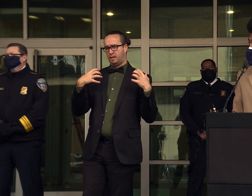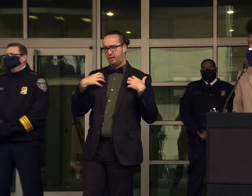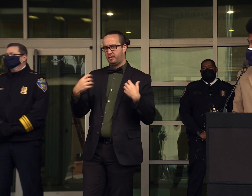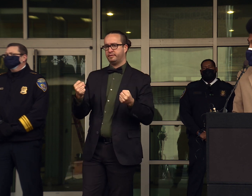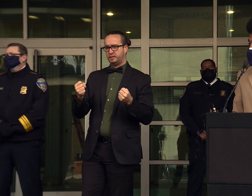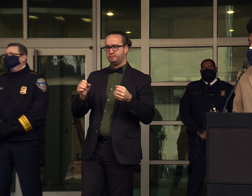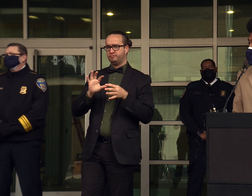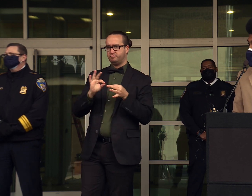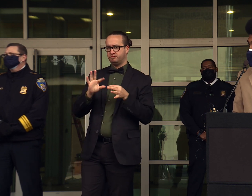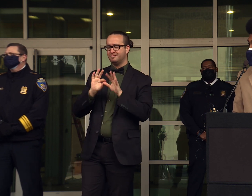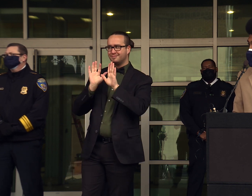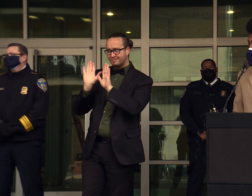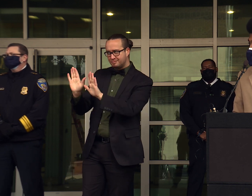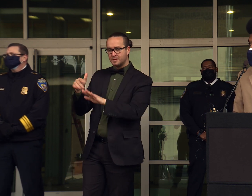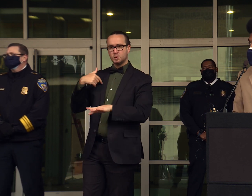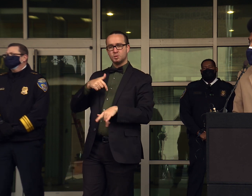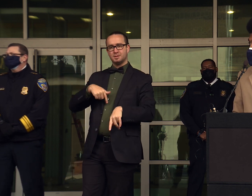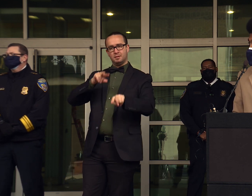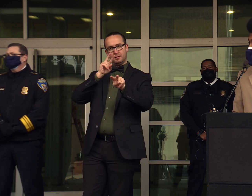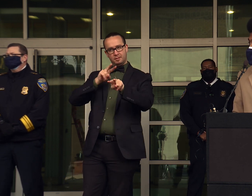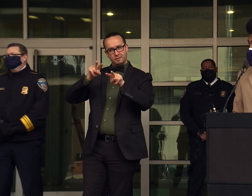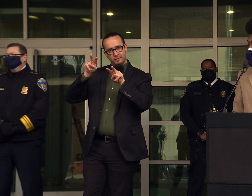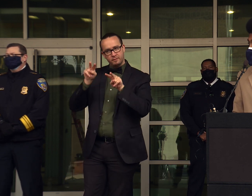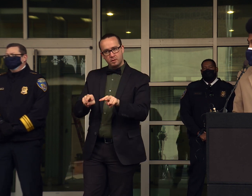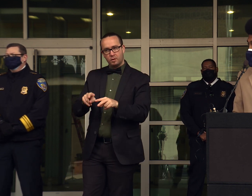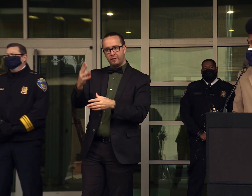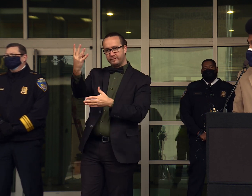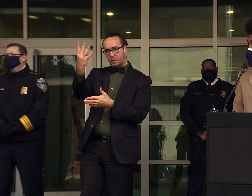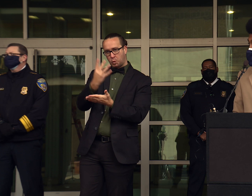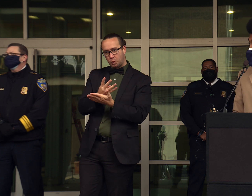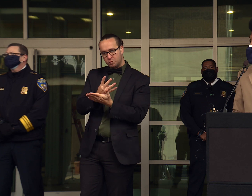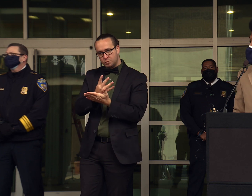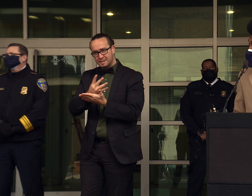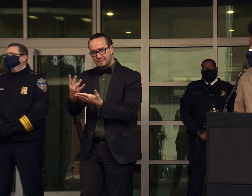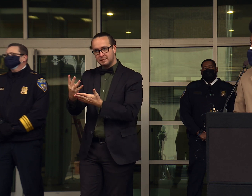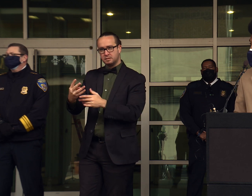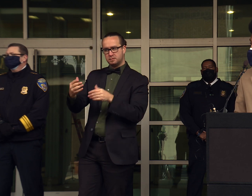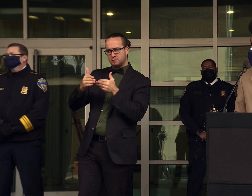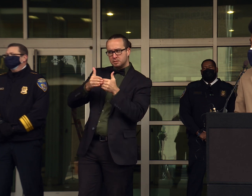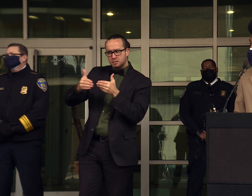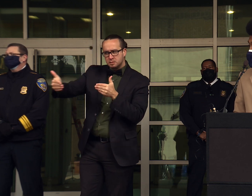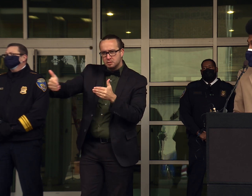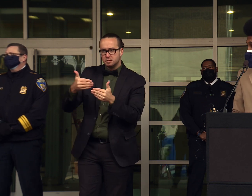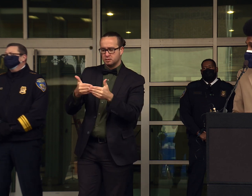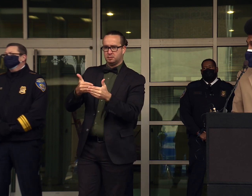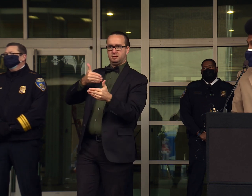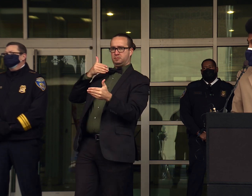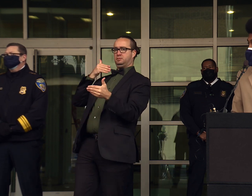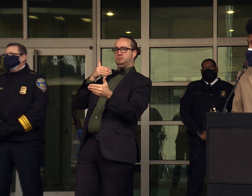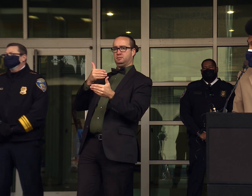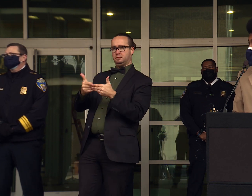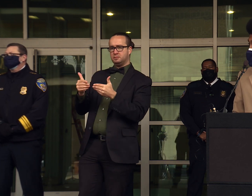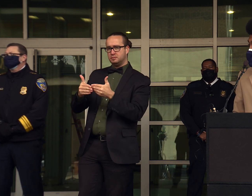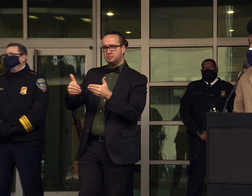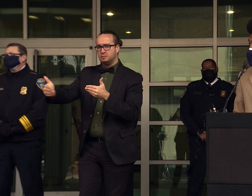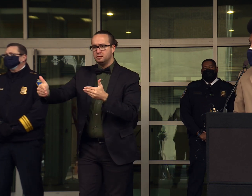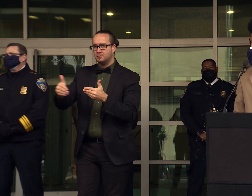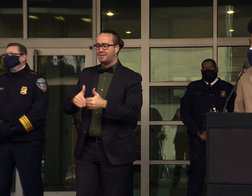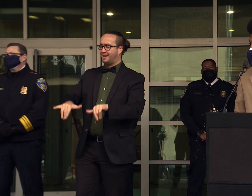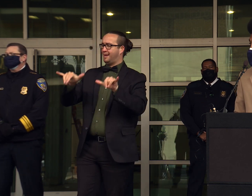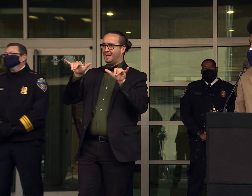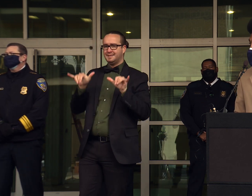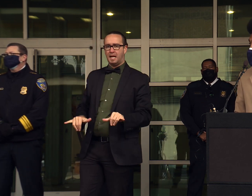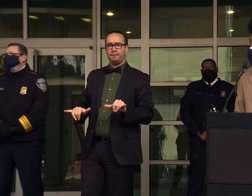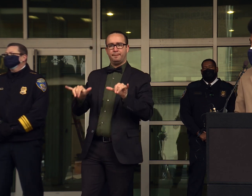We're committed to that, as we always have been. We're going to be consistently looking at that. We know that we have the lowest positivity rate. We know that our